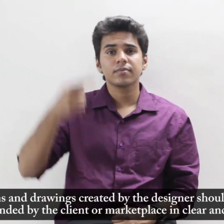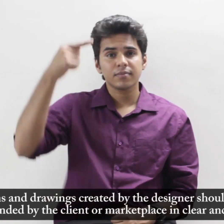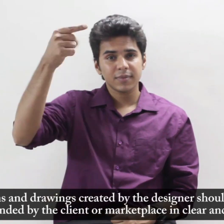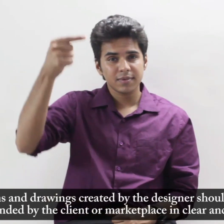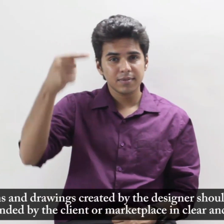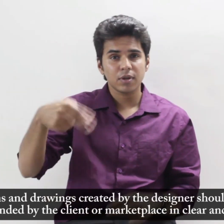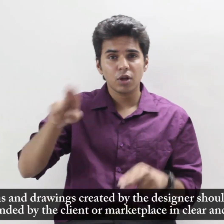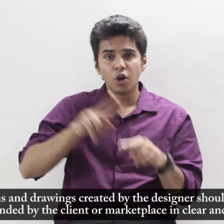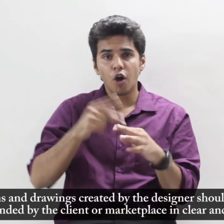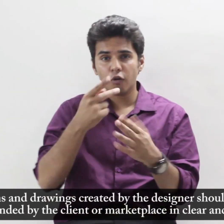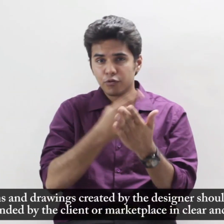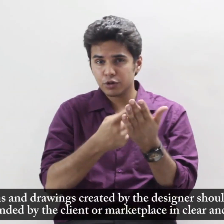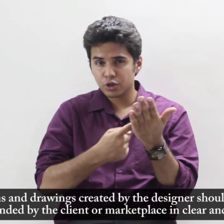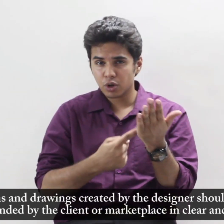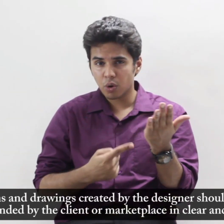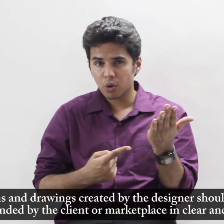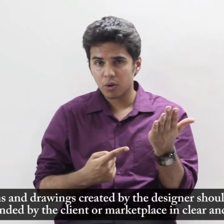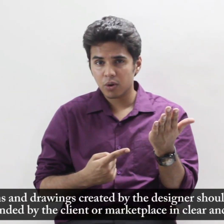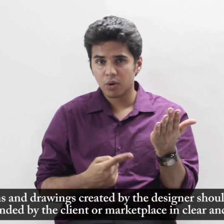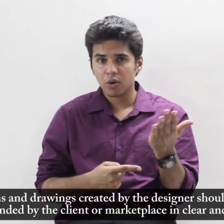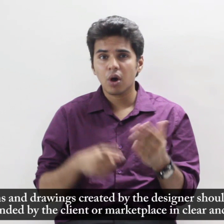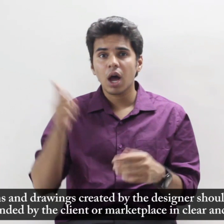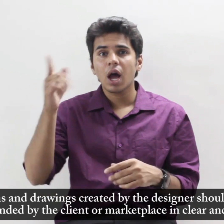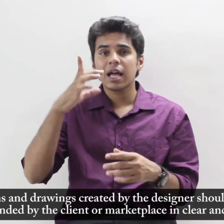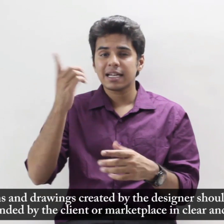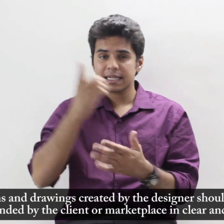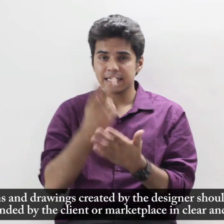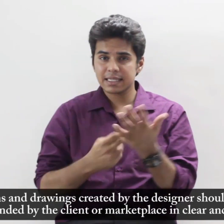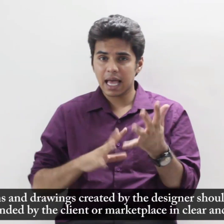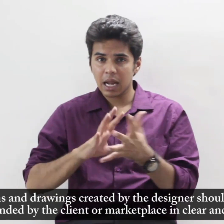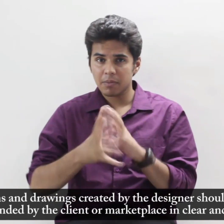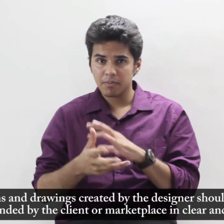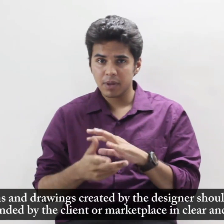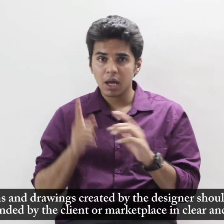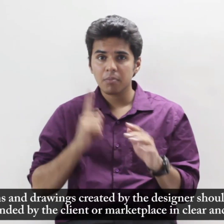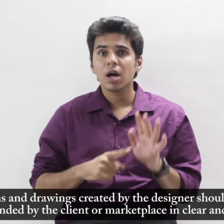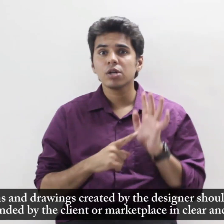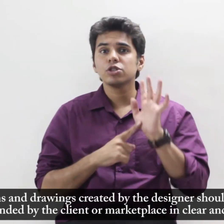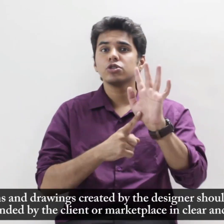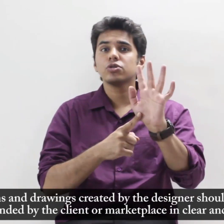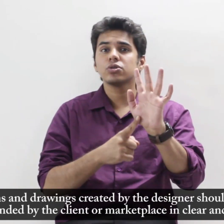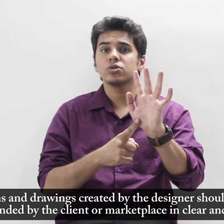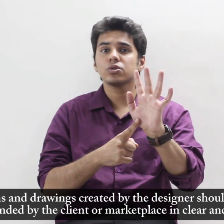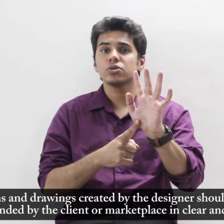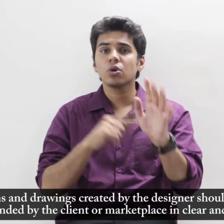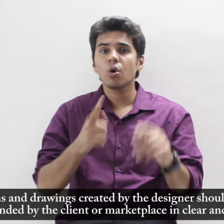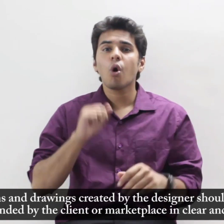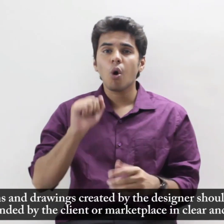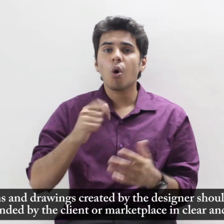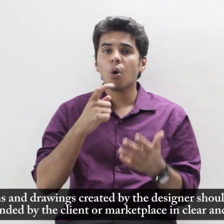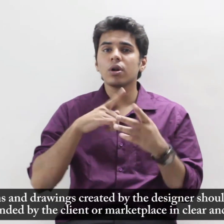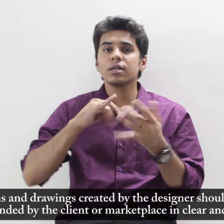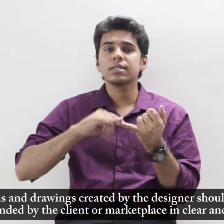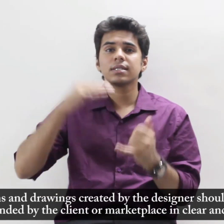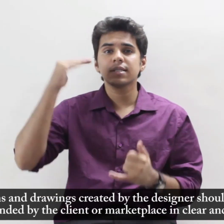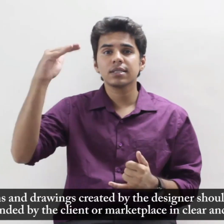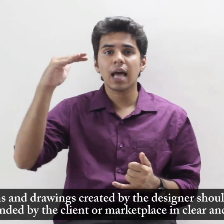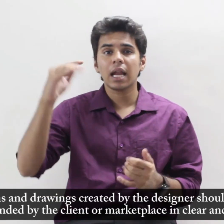The specifications and drawings created by the designer should show customary standard demanded by the client